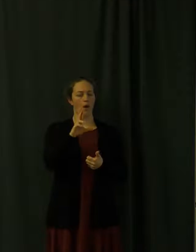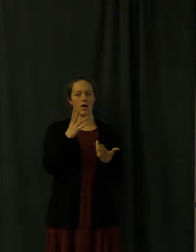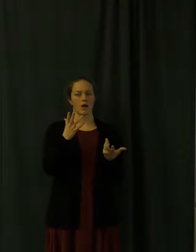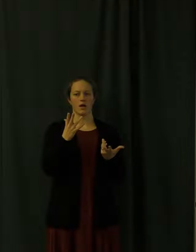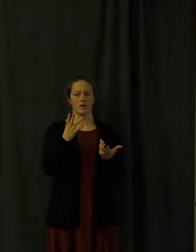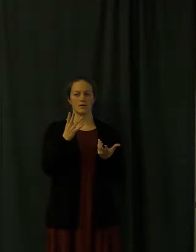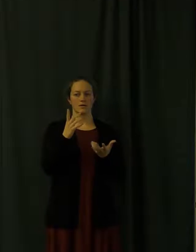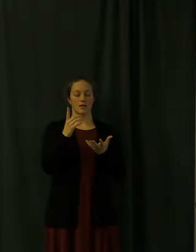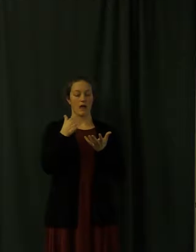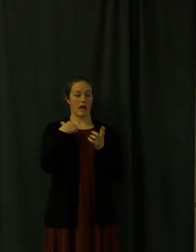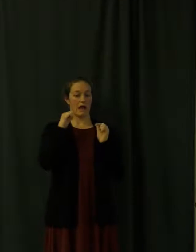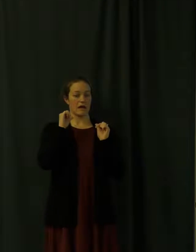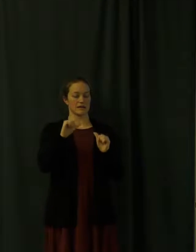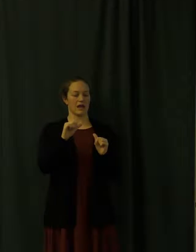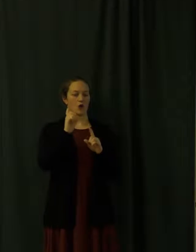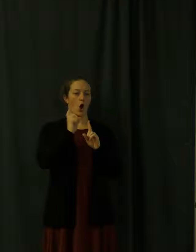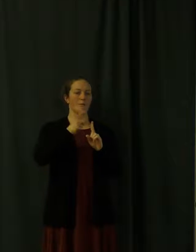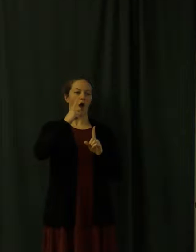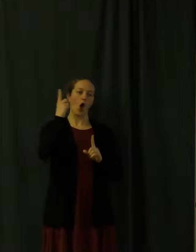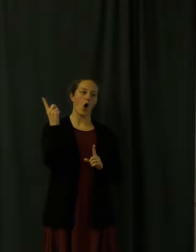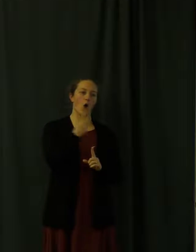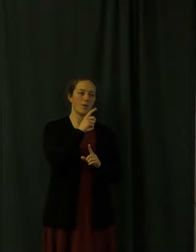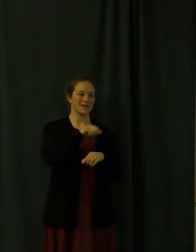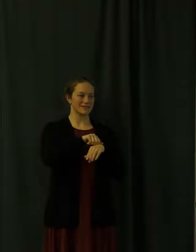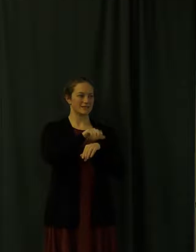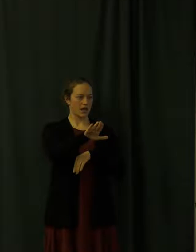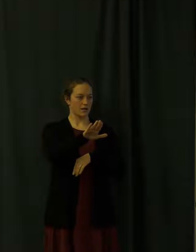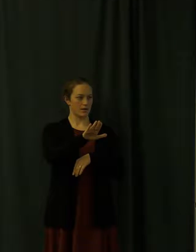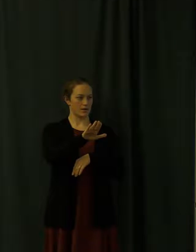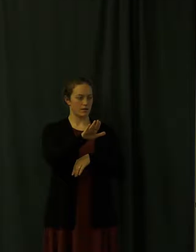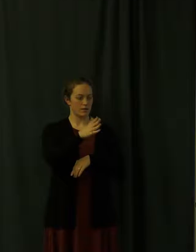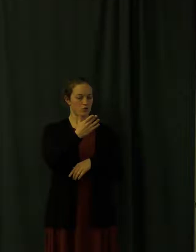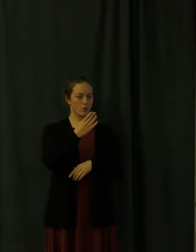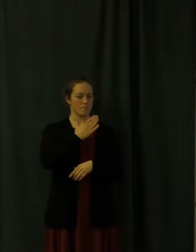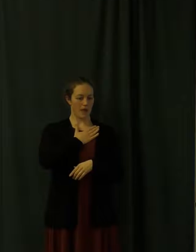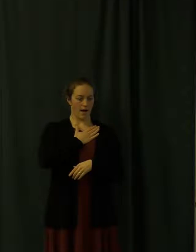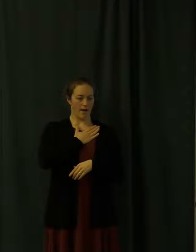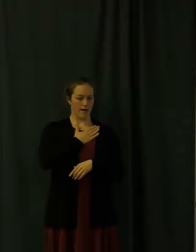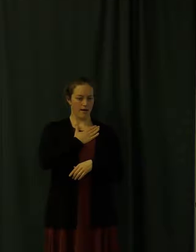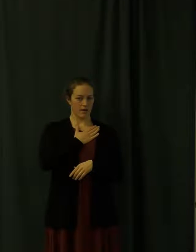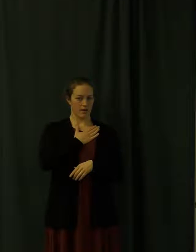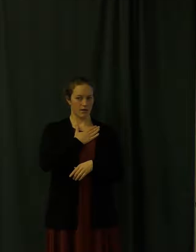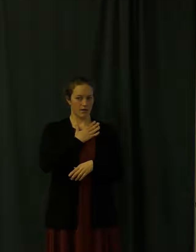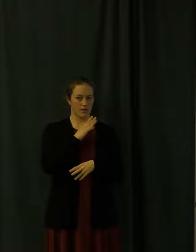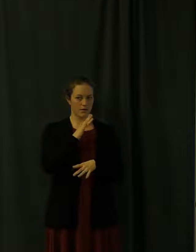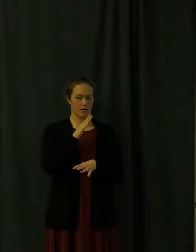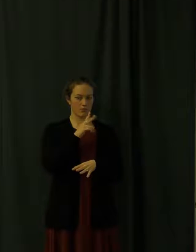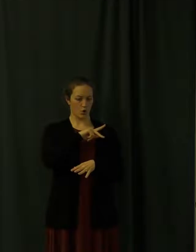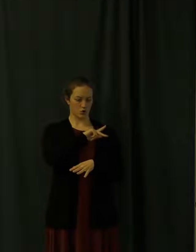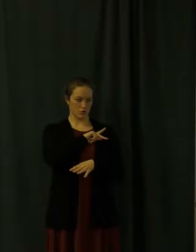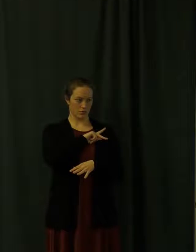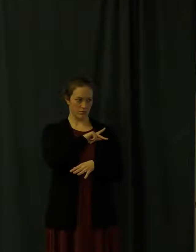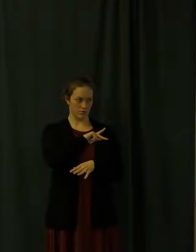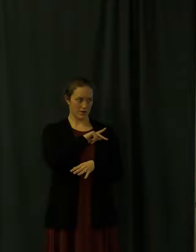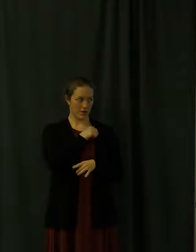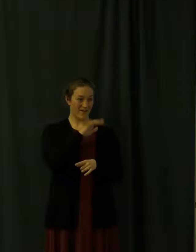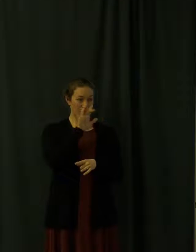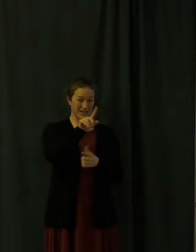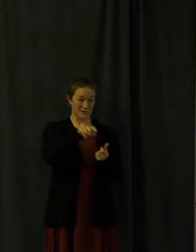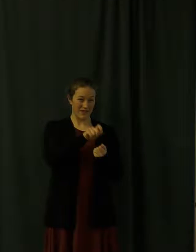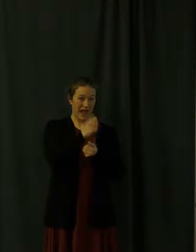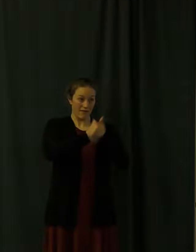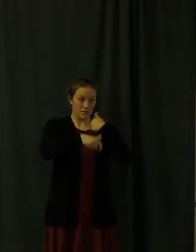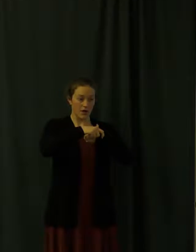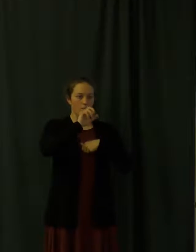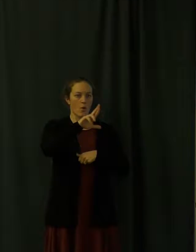will automatically always, so every time I create something, it will automatically send it to my personal one Yeah. as well? So